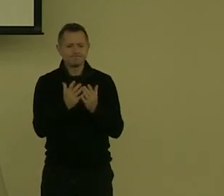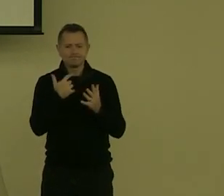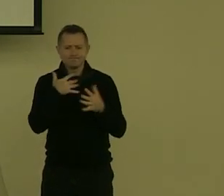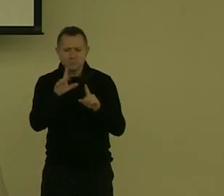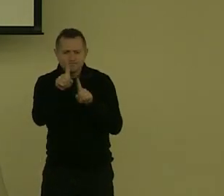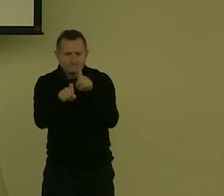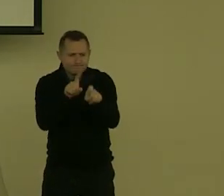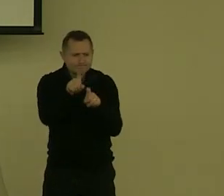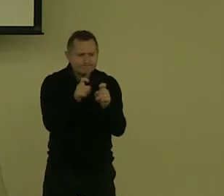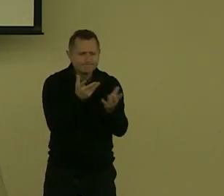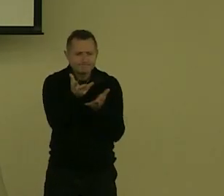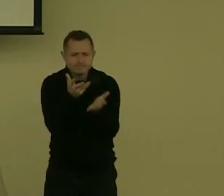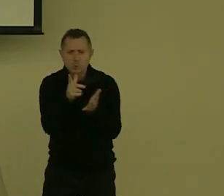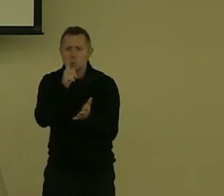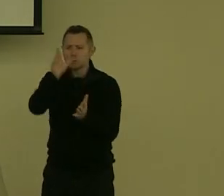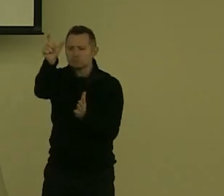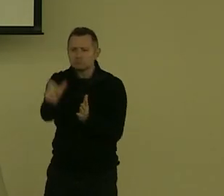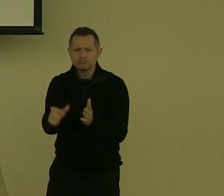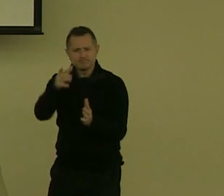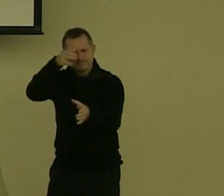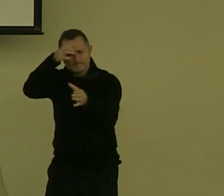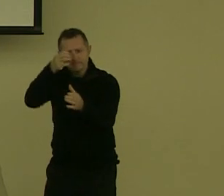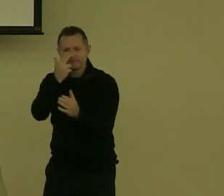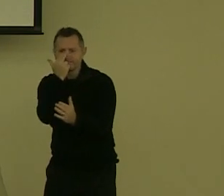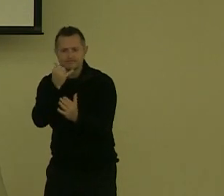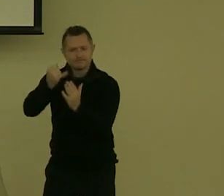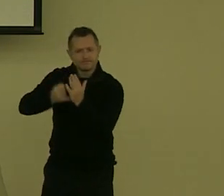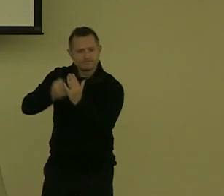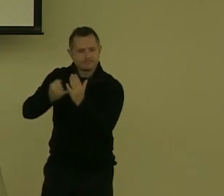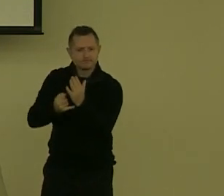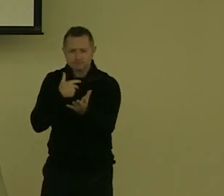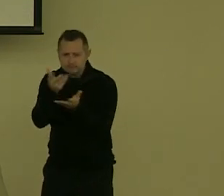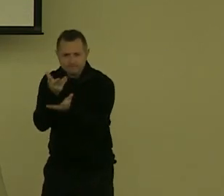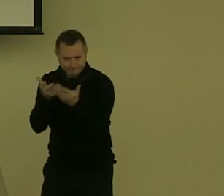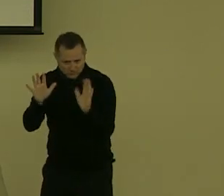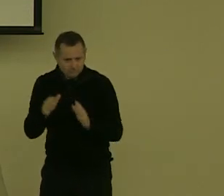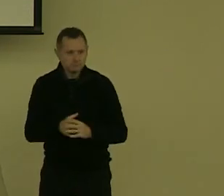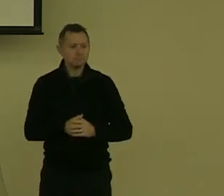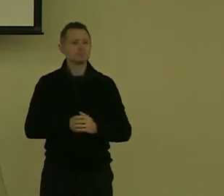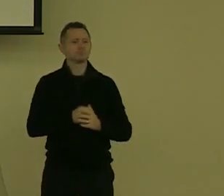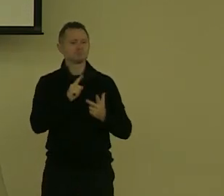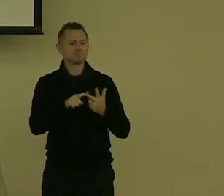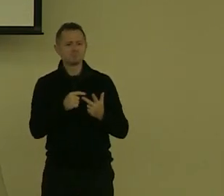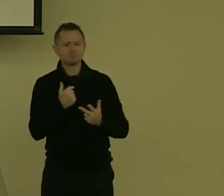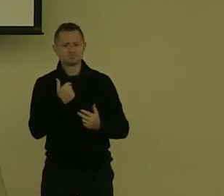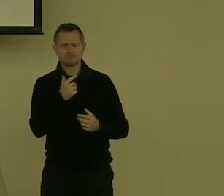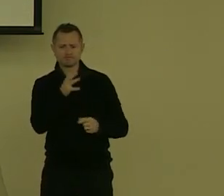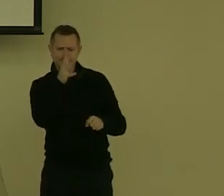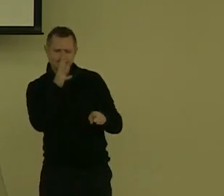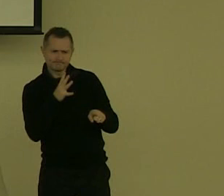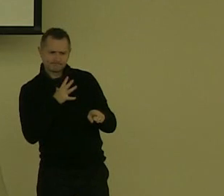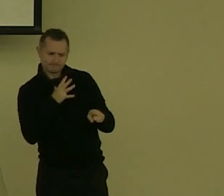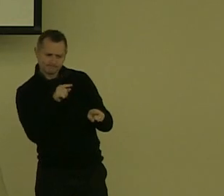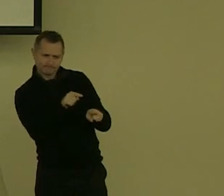Box, and I published a book in 2010 called Graphic Women, Life Narrative, and Contemporary Comics. Great